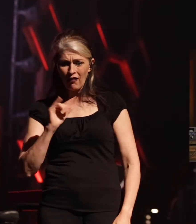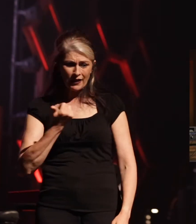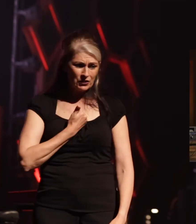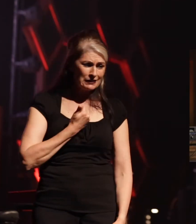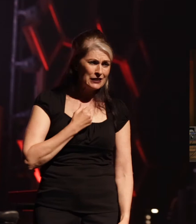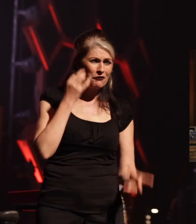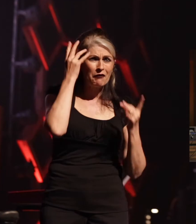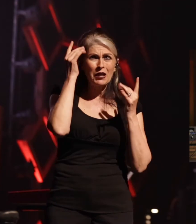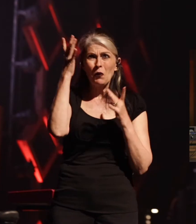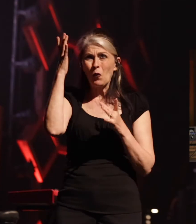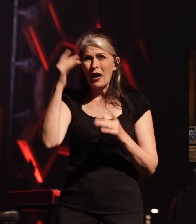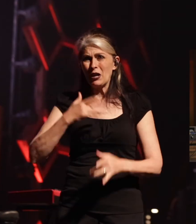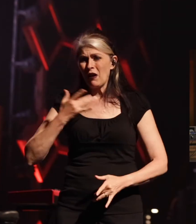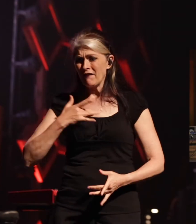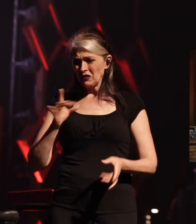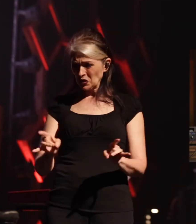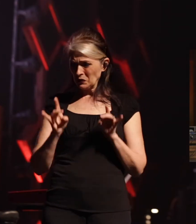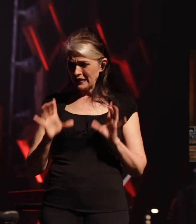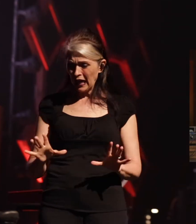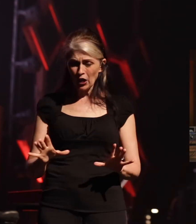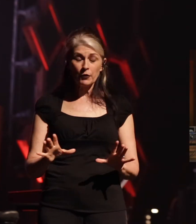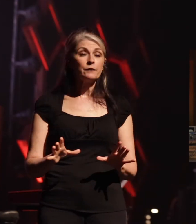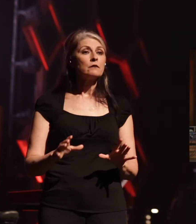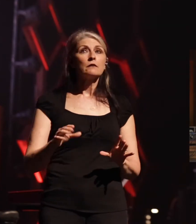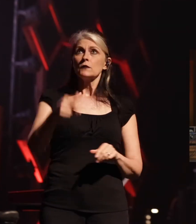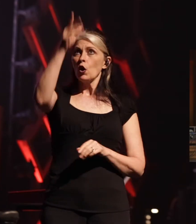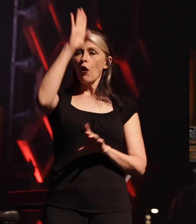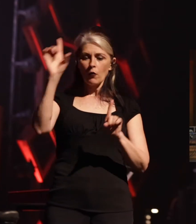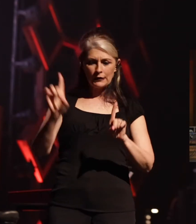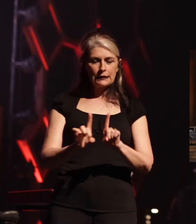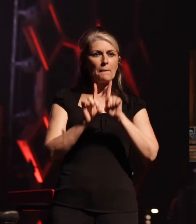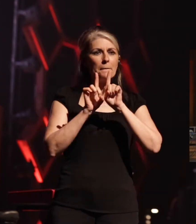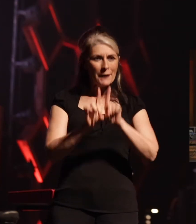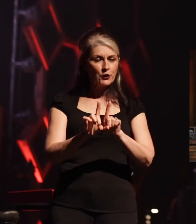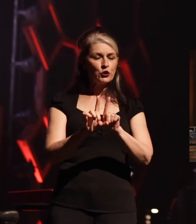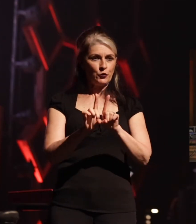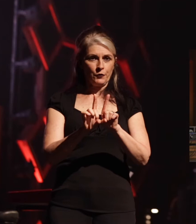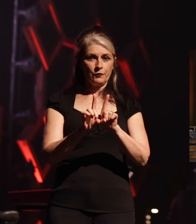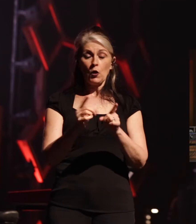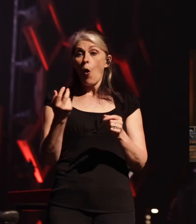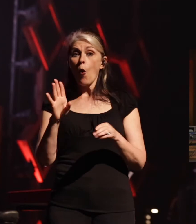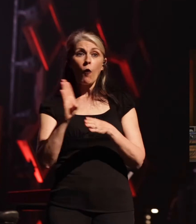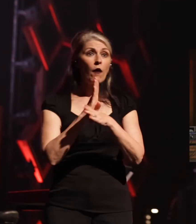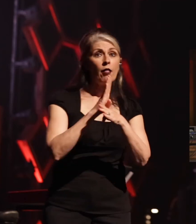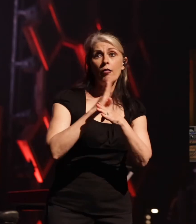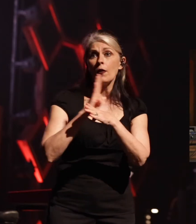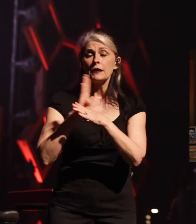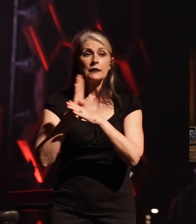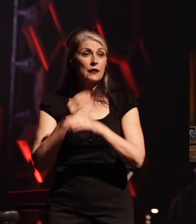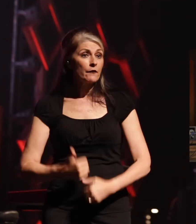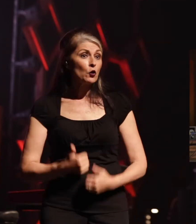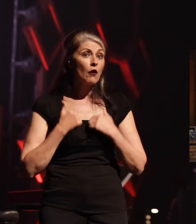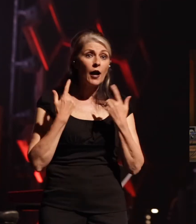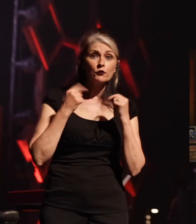feel so terrible? God wants to meet you where you're at. That he wants to meet you in the busyness of your life, trying to raise